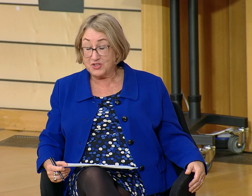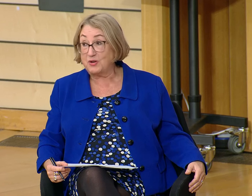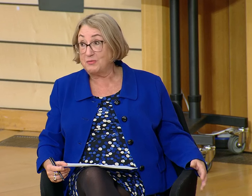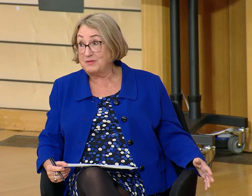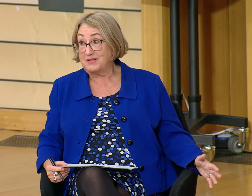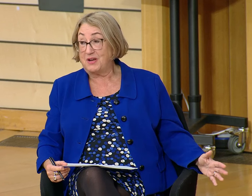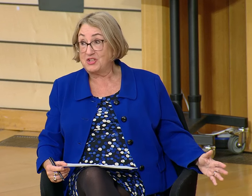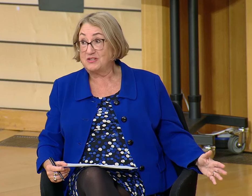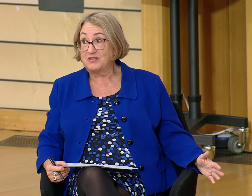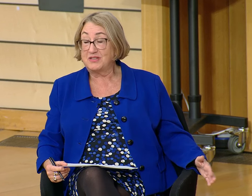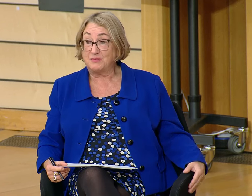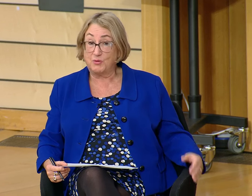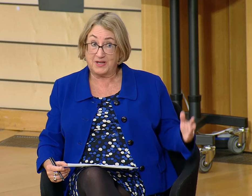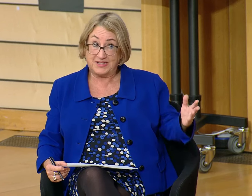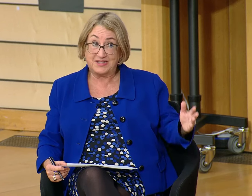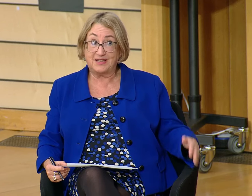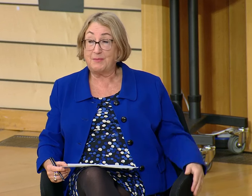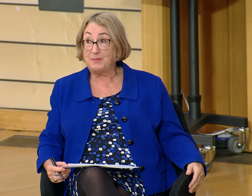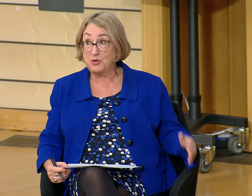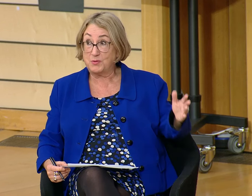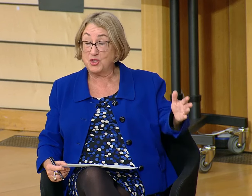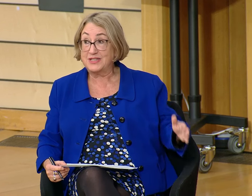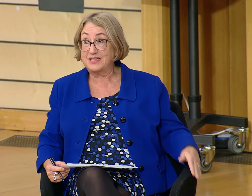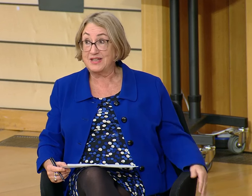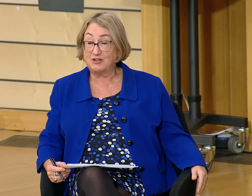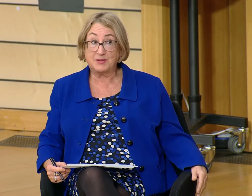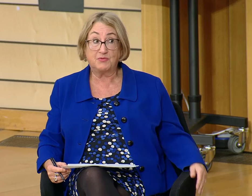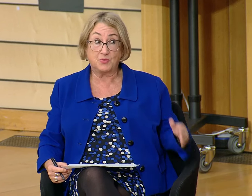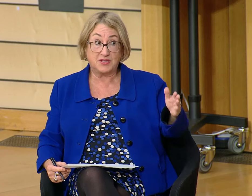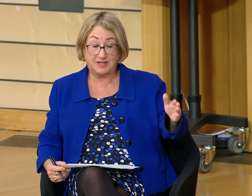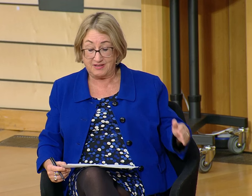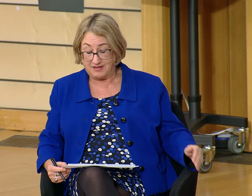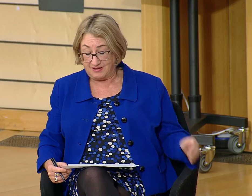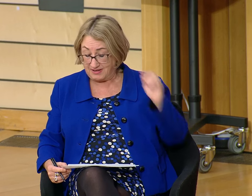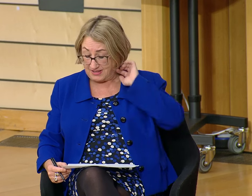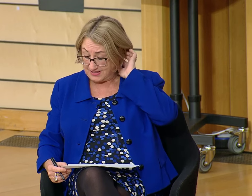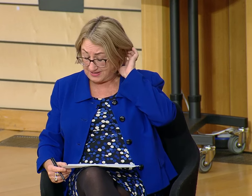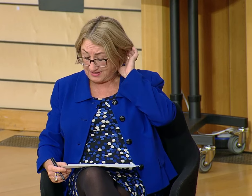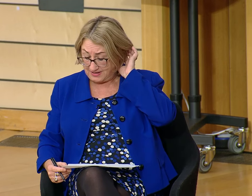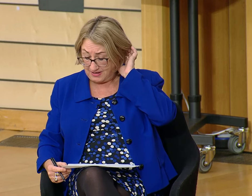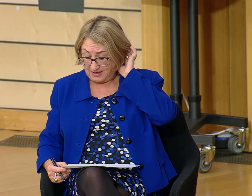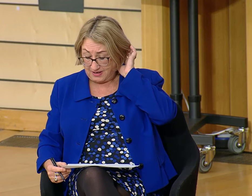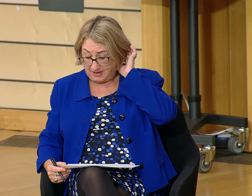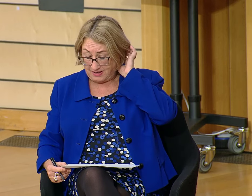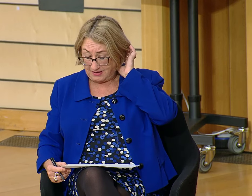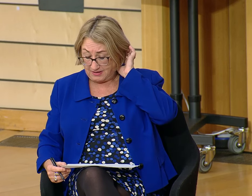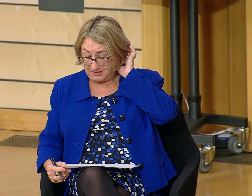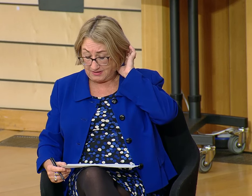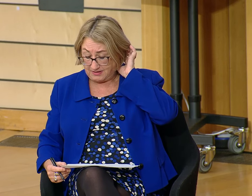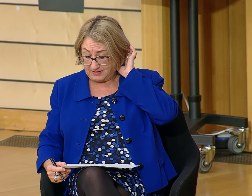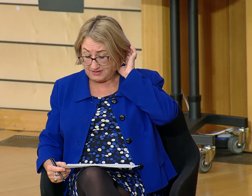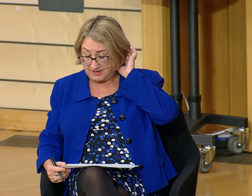I'm just sorry that we didn't manage to take more, but as I say, that might be an opportunity to air some of those in the next